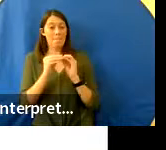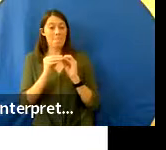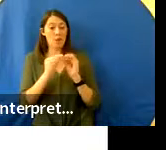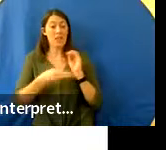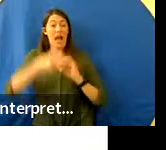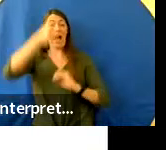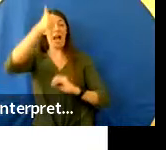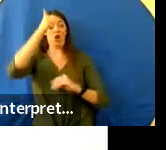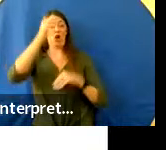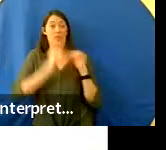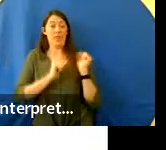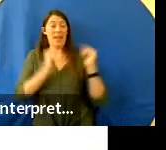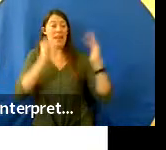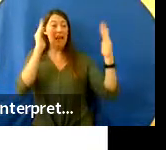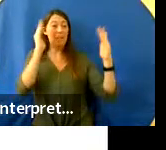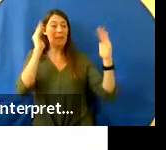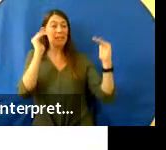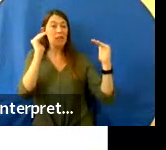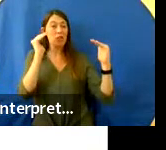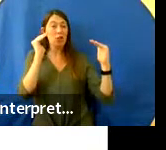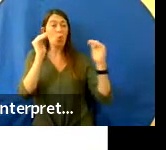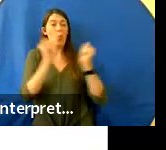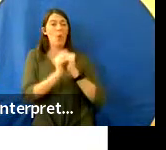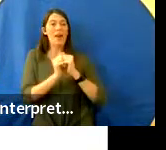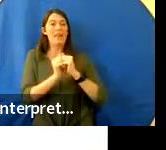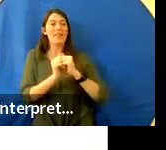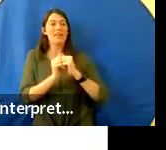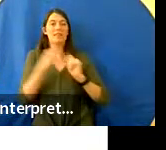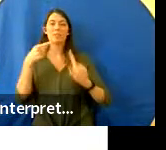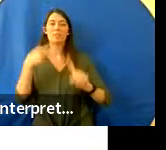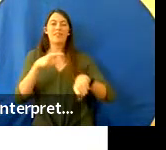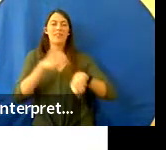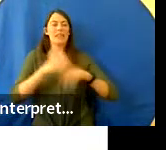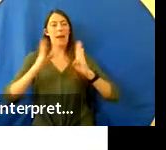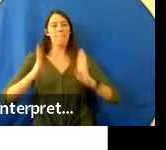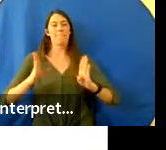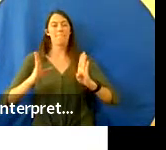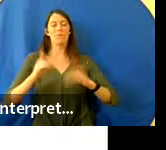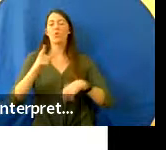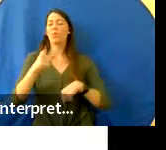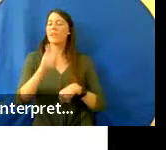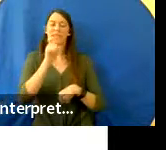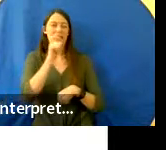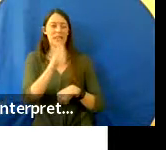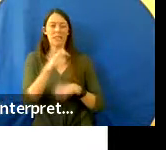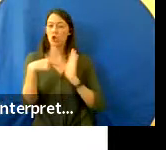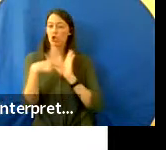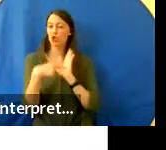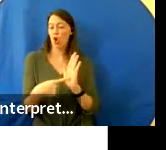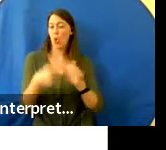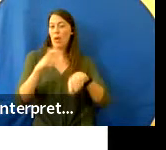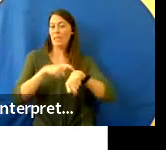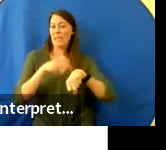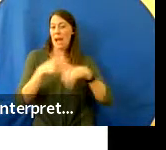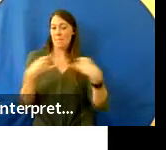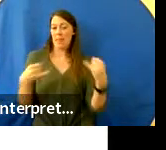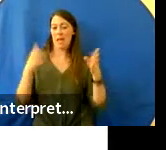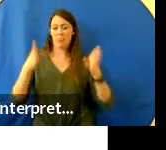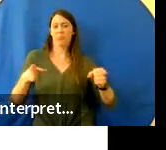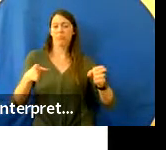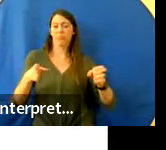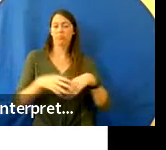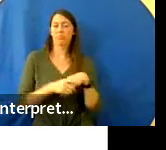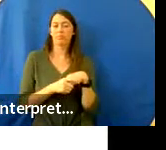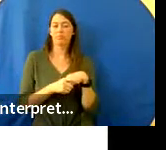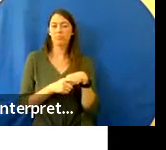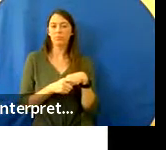not, it's a given time and place, and this doesn't really have that time factor in there. But honestly, I think if it's just to sort